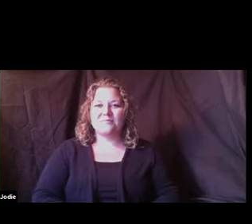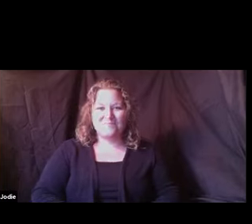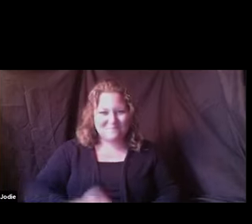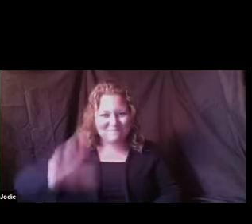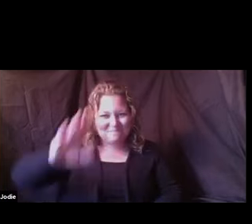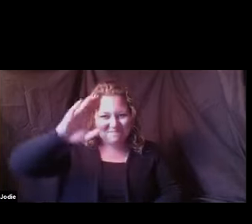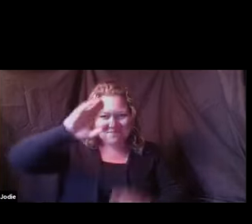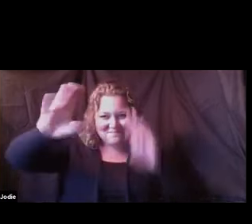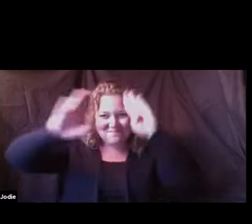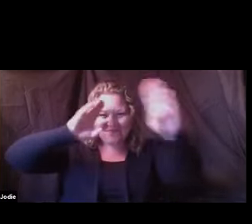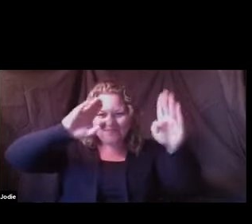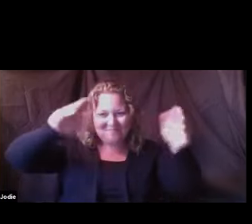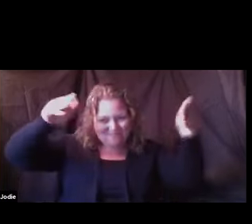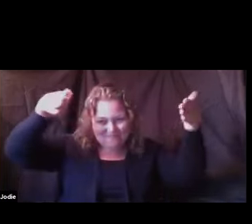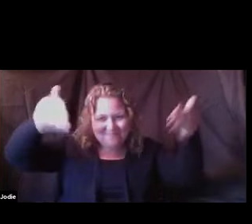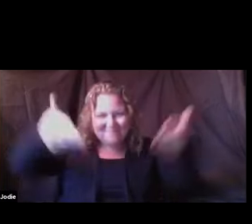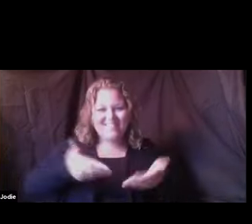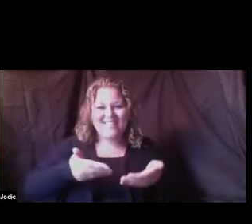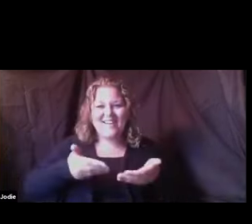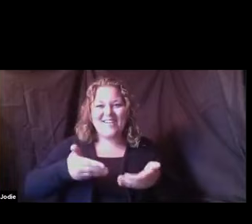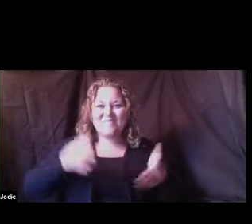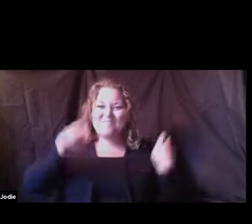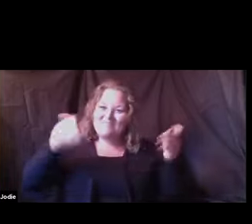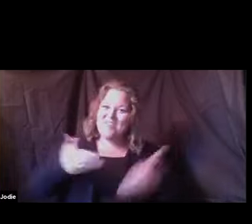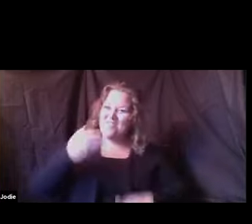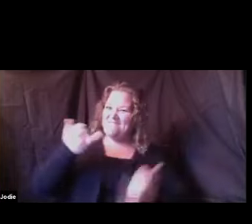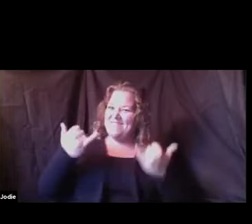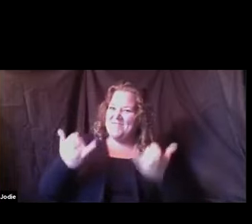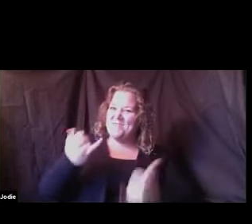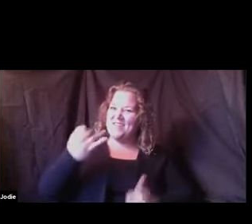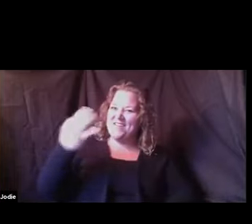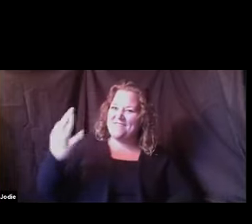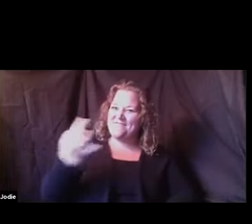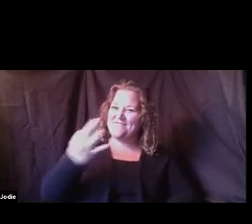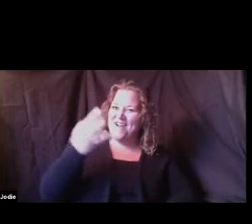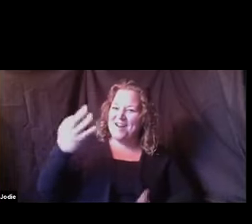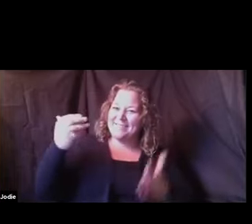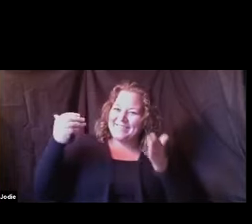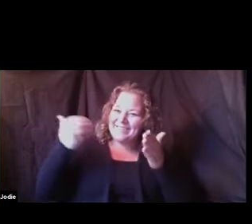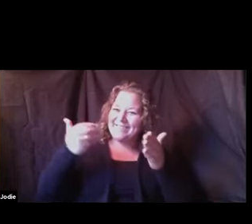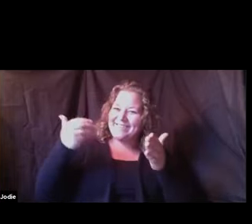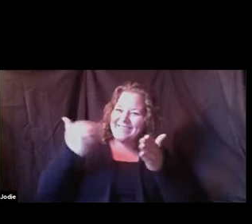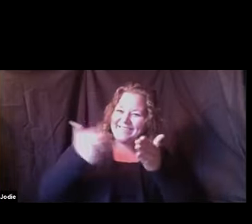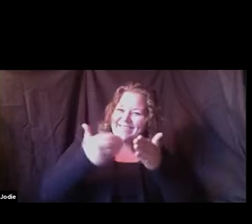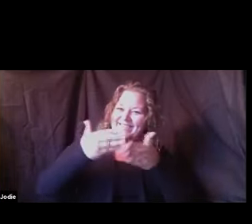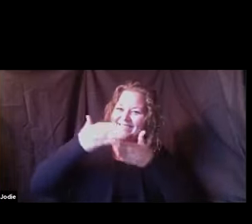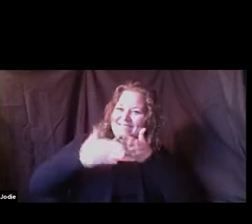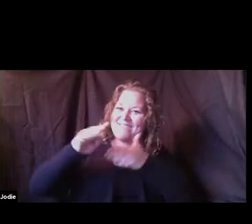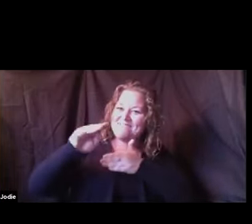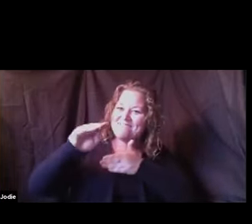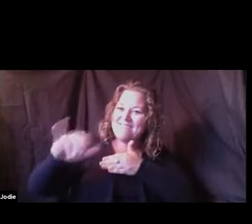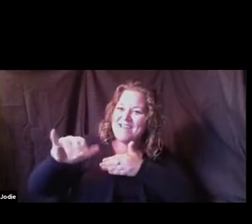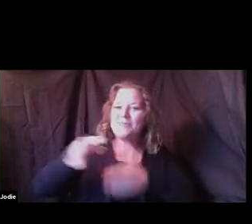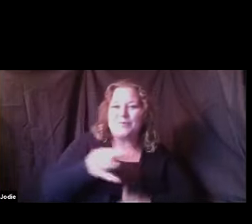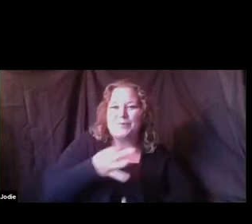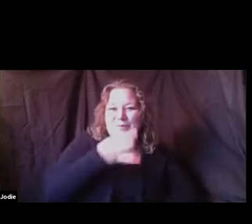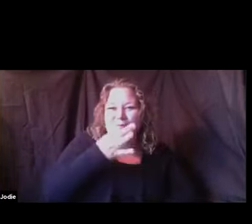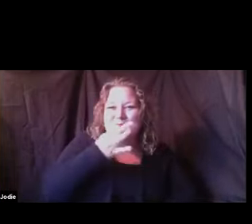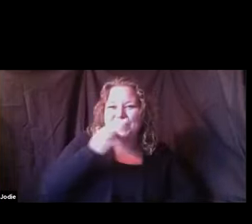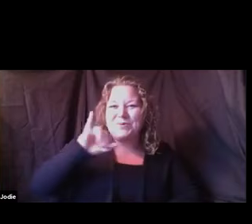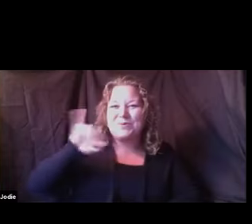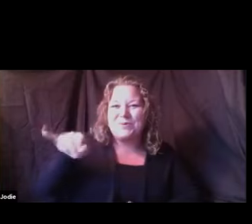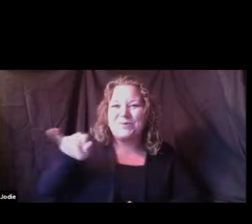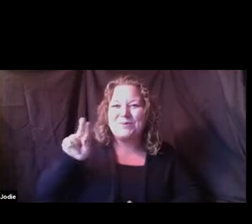Welcome, everyone. Welcome to Friday. It is almost the end of May. June is almost here, and